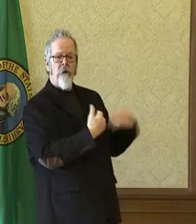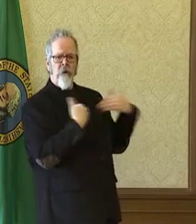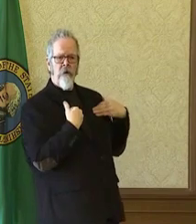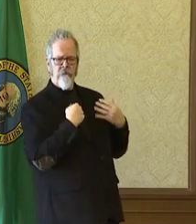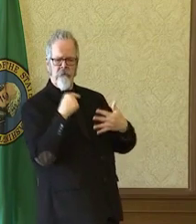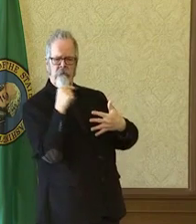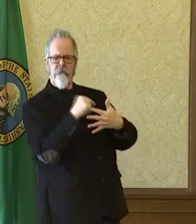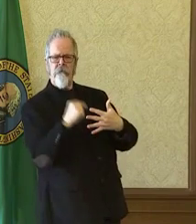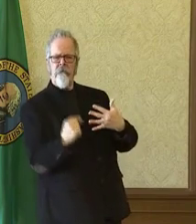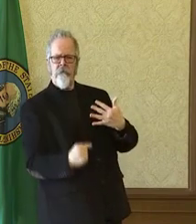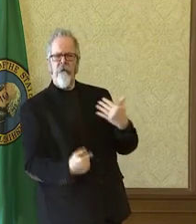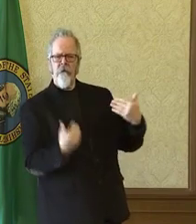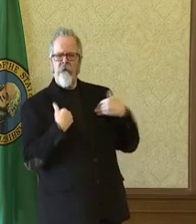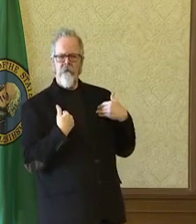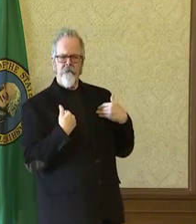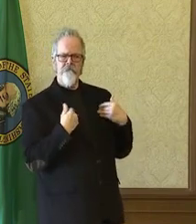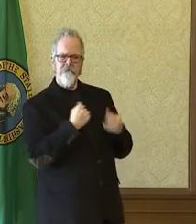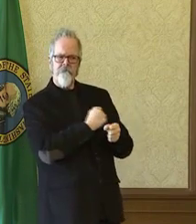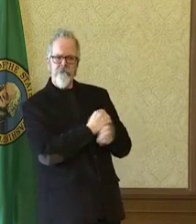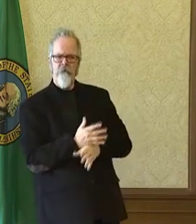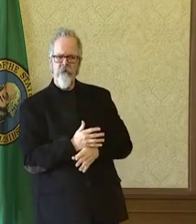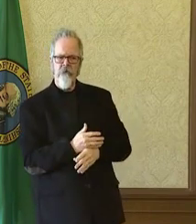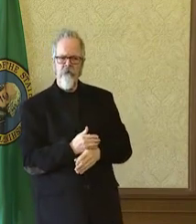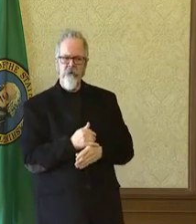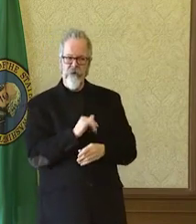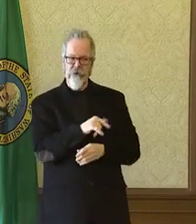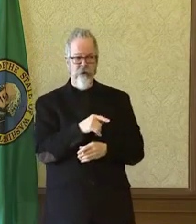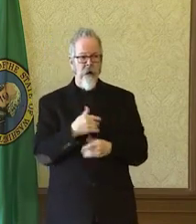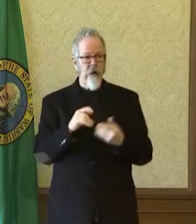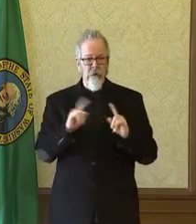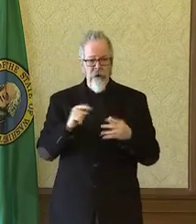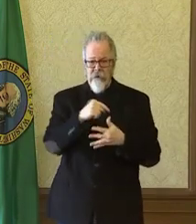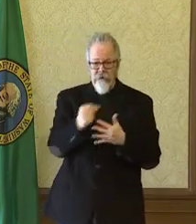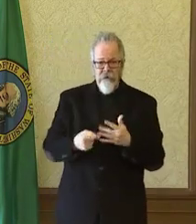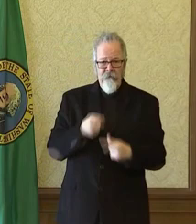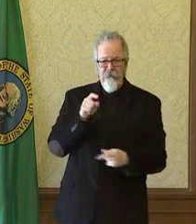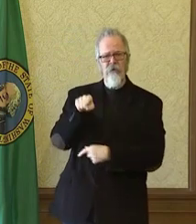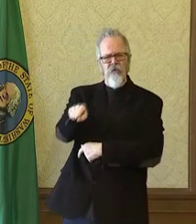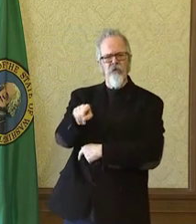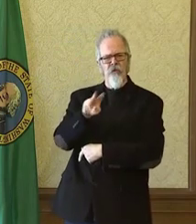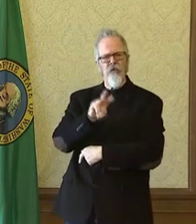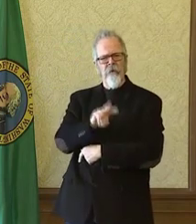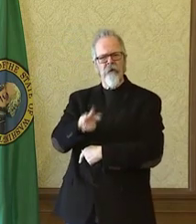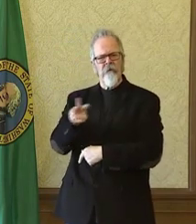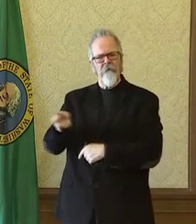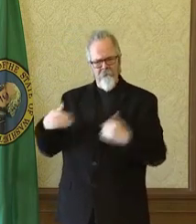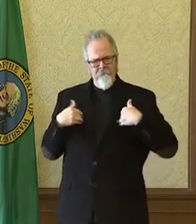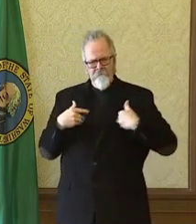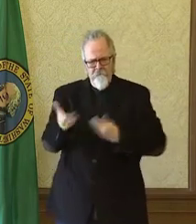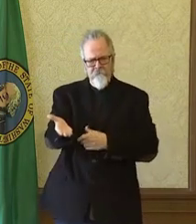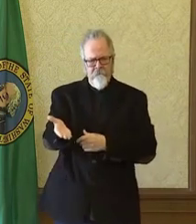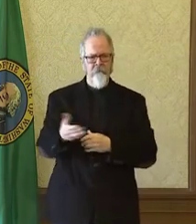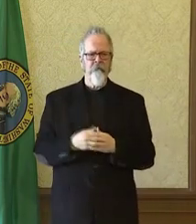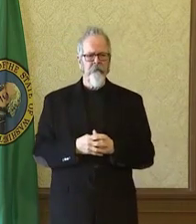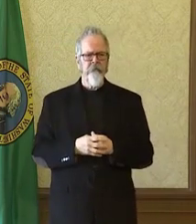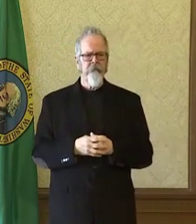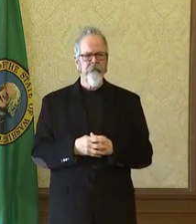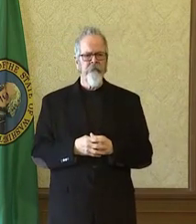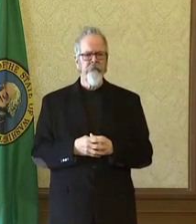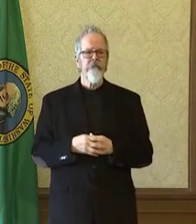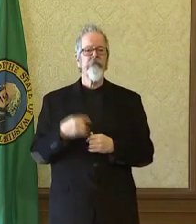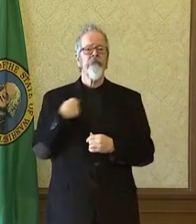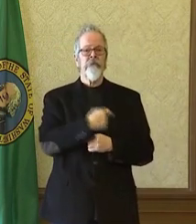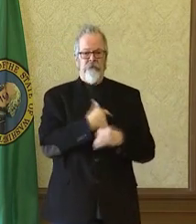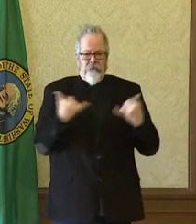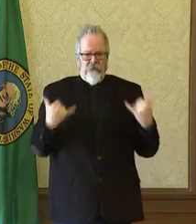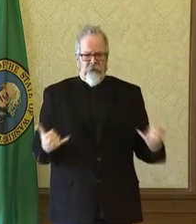esd.wa.gov. So we're going to be hiring up more staff. We already have been, and we are on a pace now of hiring about 100 people